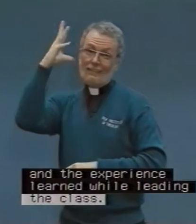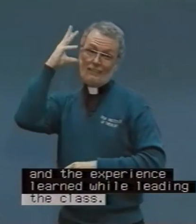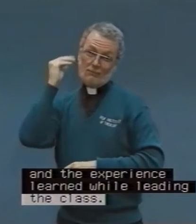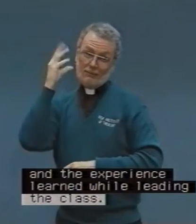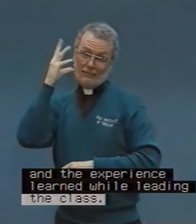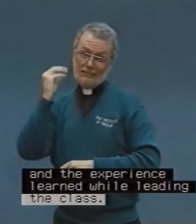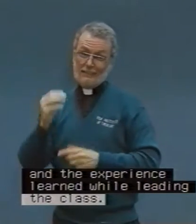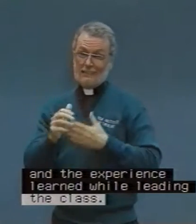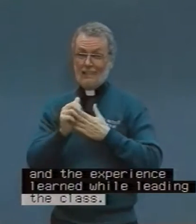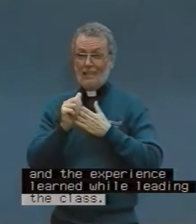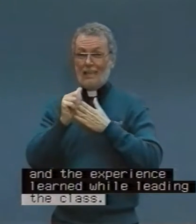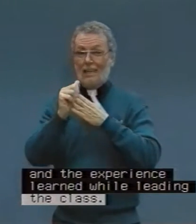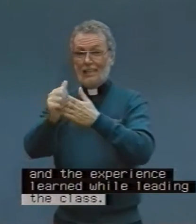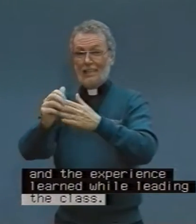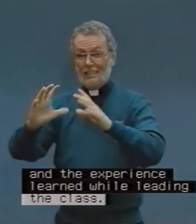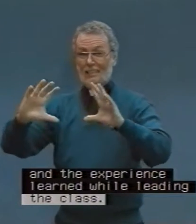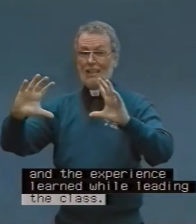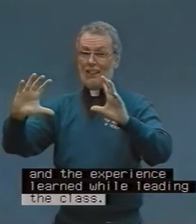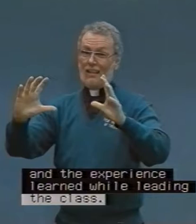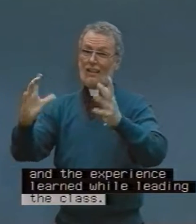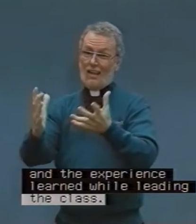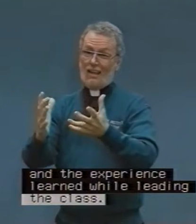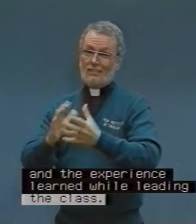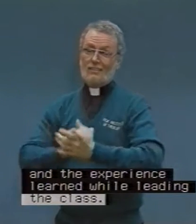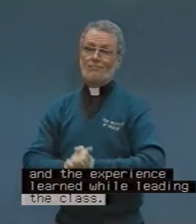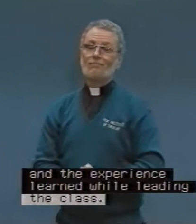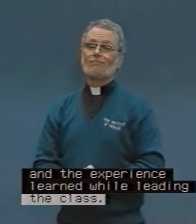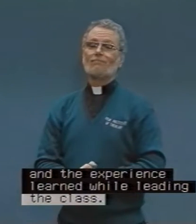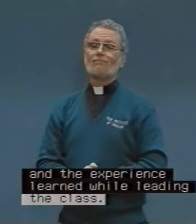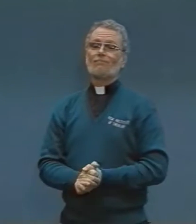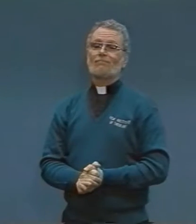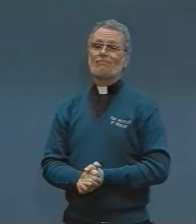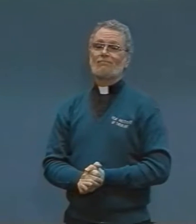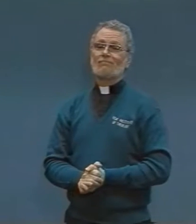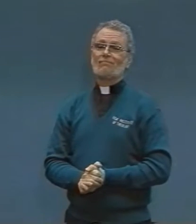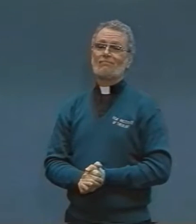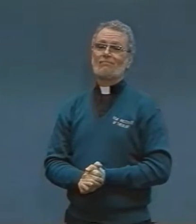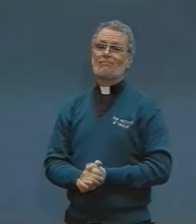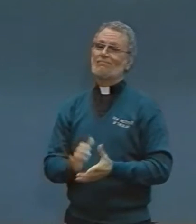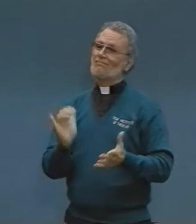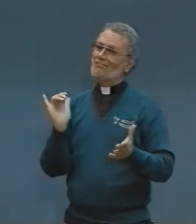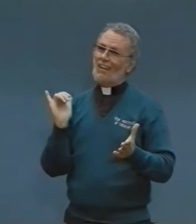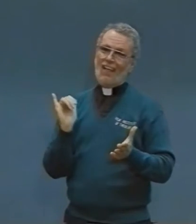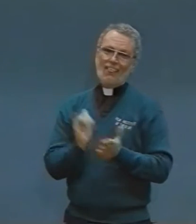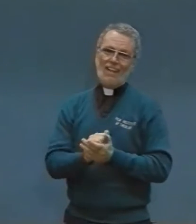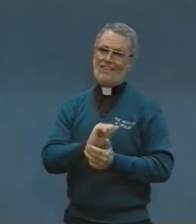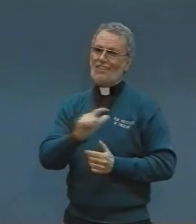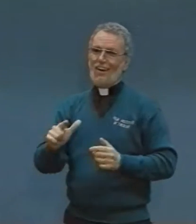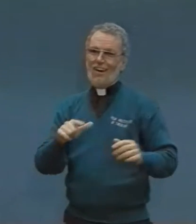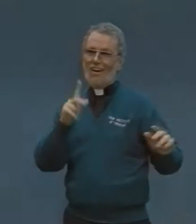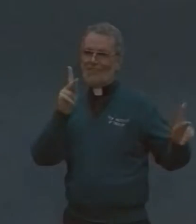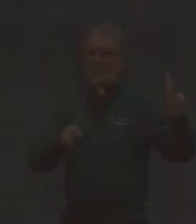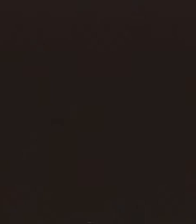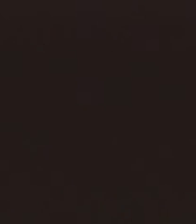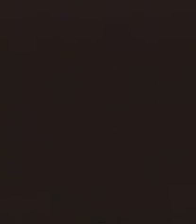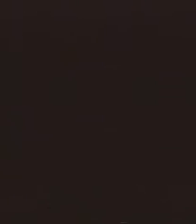and the experience learned while leading the class. Three, four, and